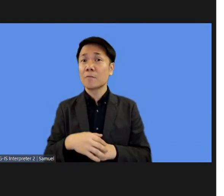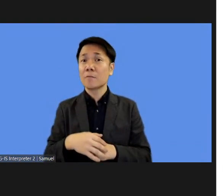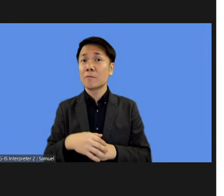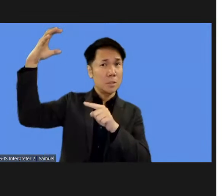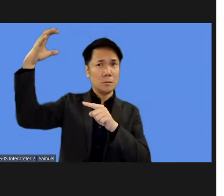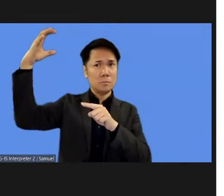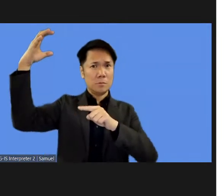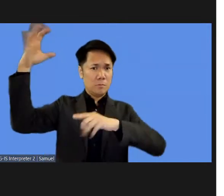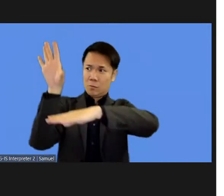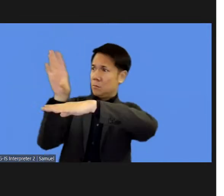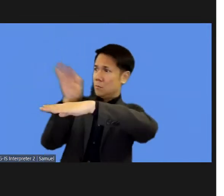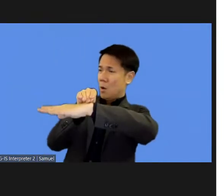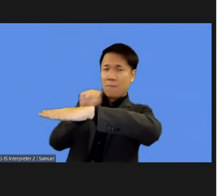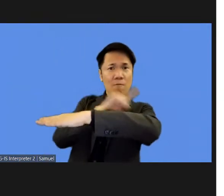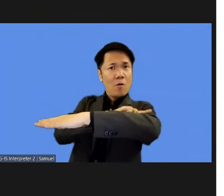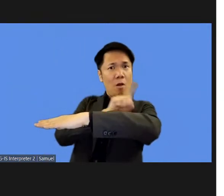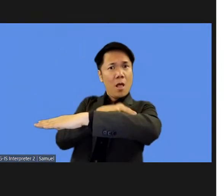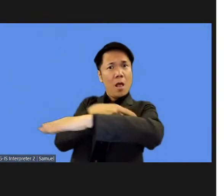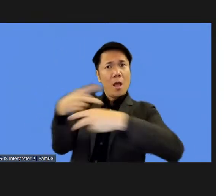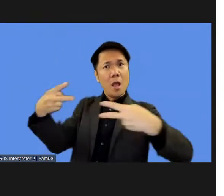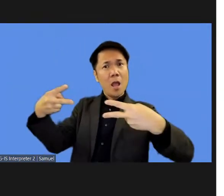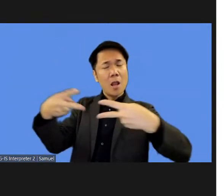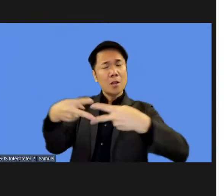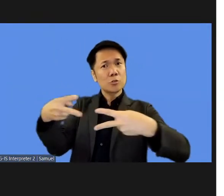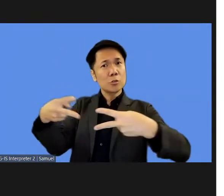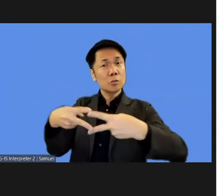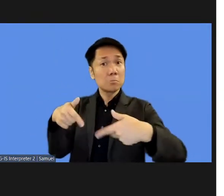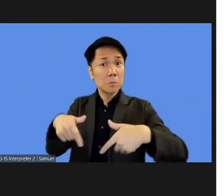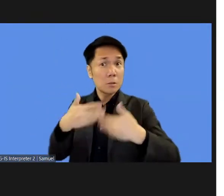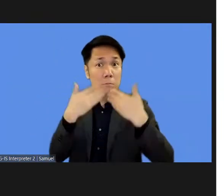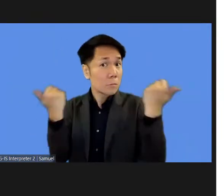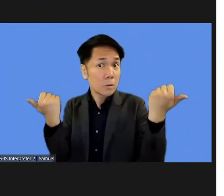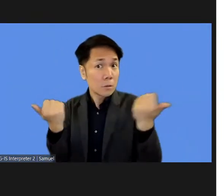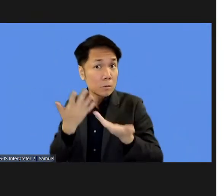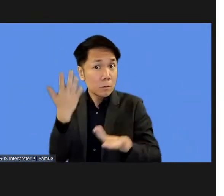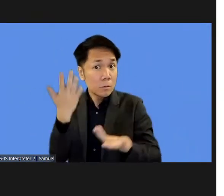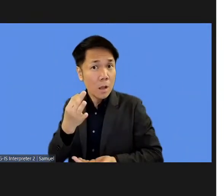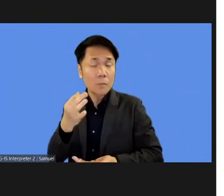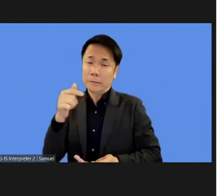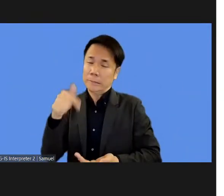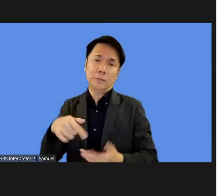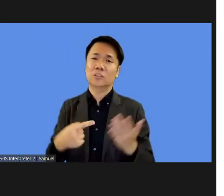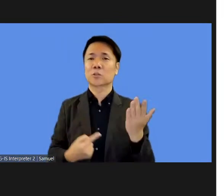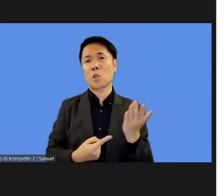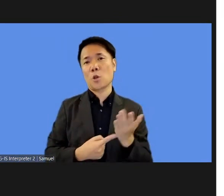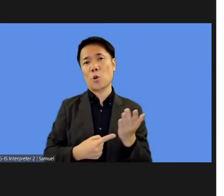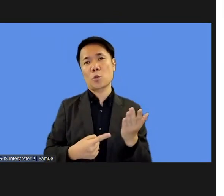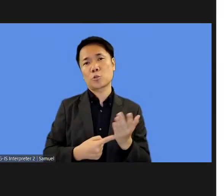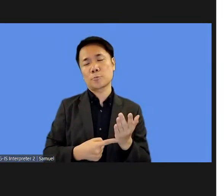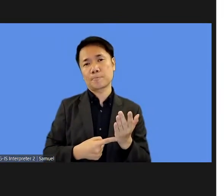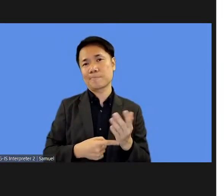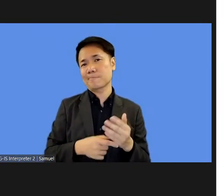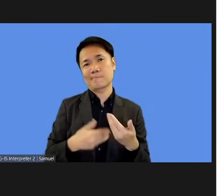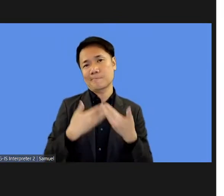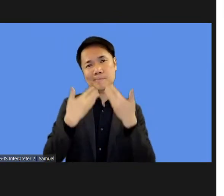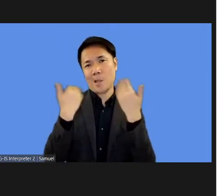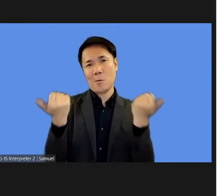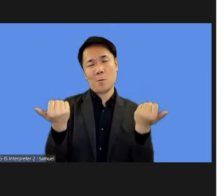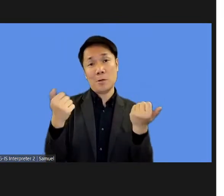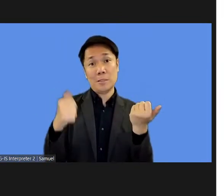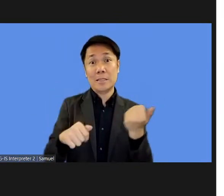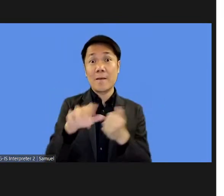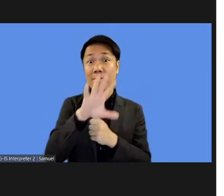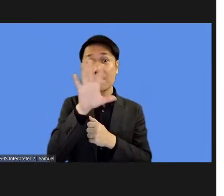And in my view, it has to do with technology because we haven't found the right technological